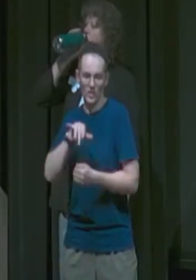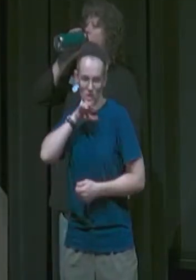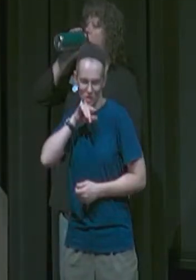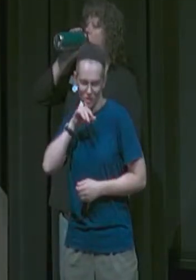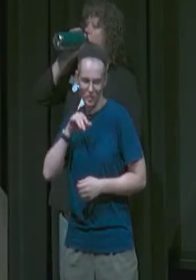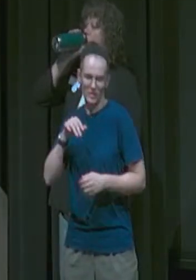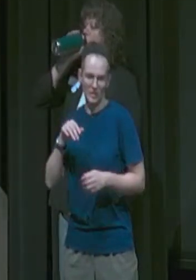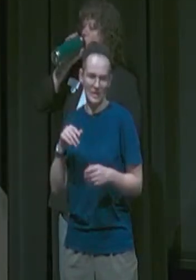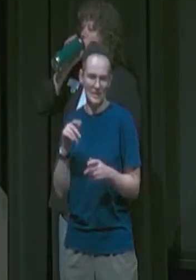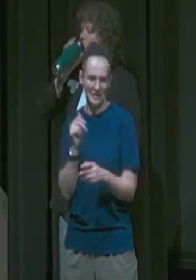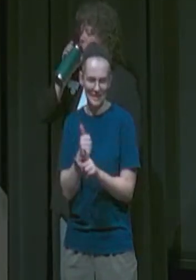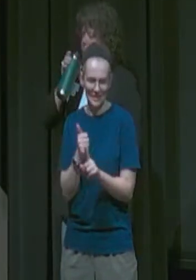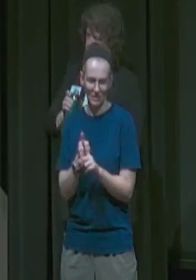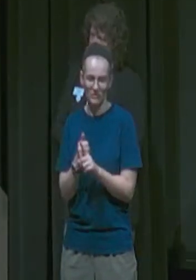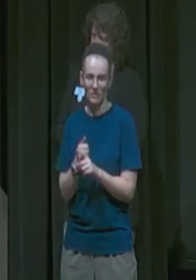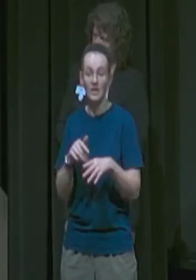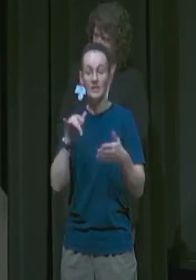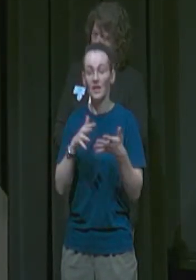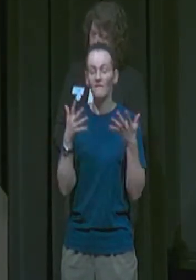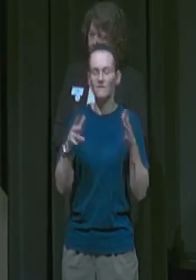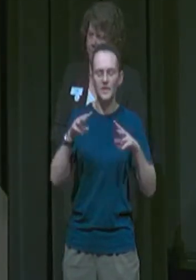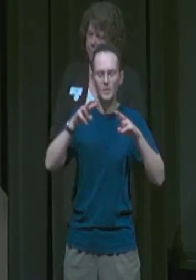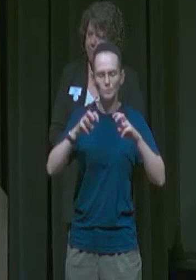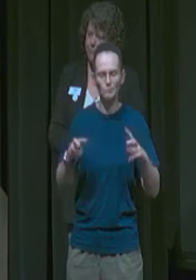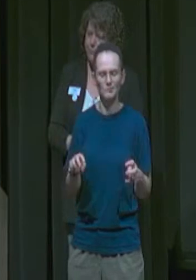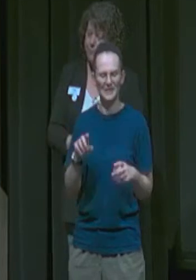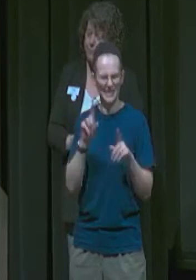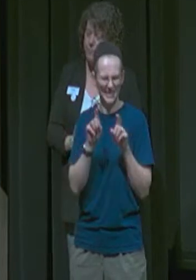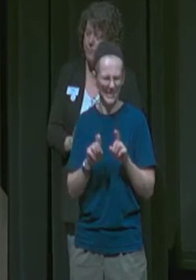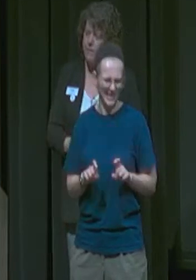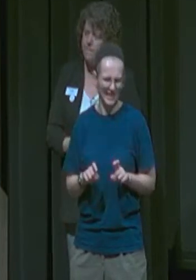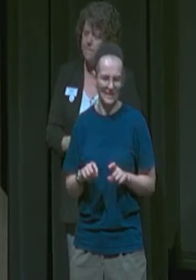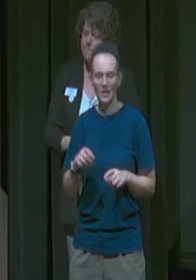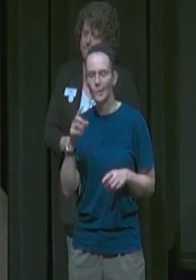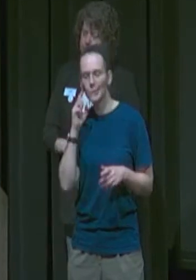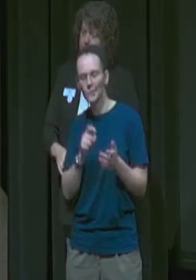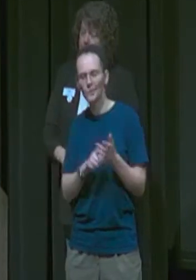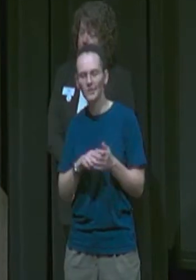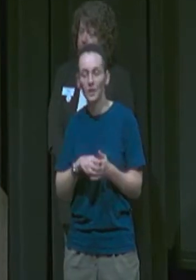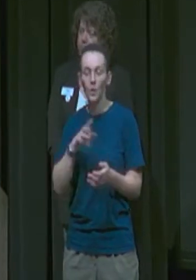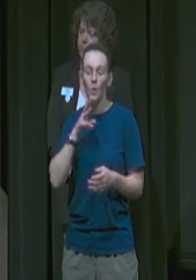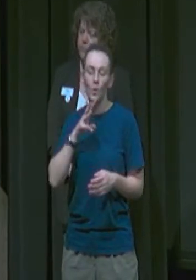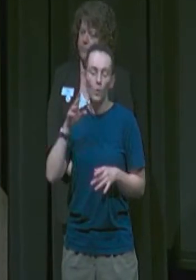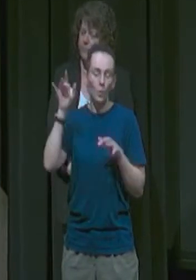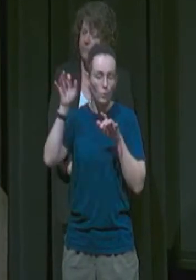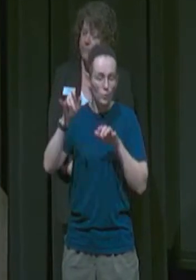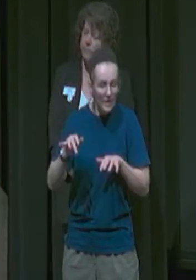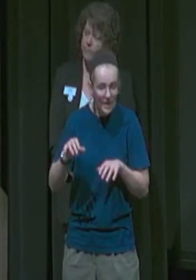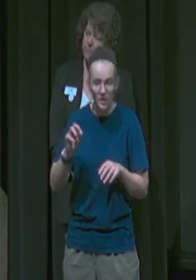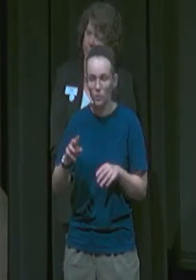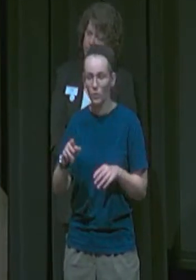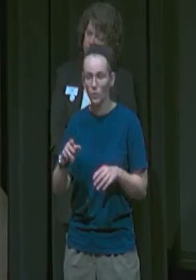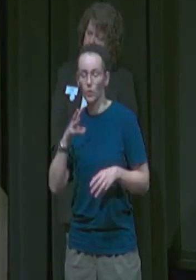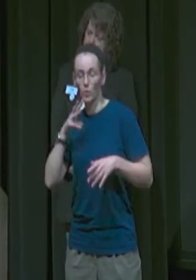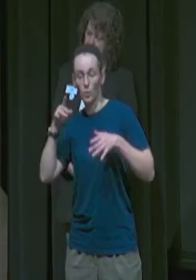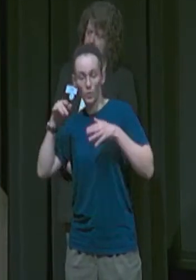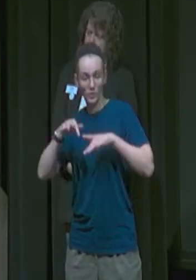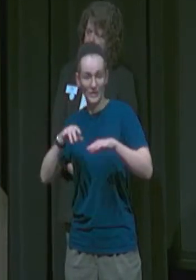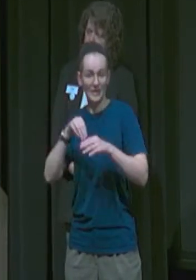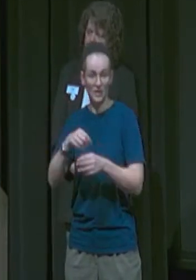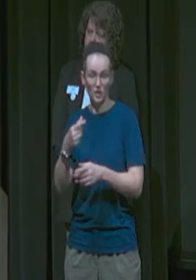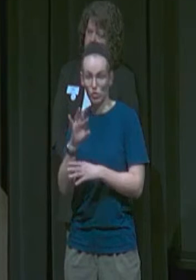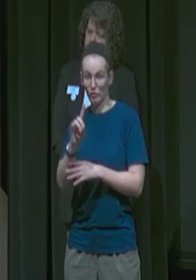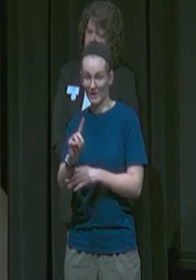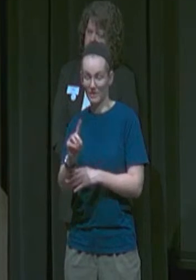studies that have looked at leachate testing to look to see like rainfall or groundwater flow, if there's potential for any